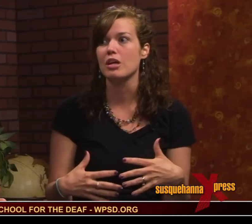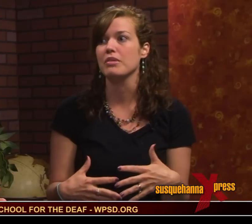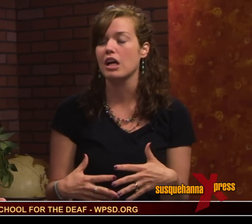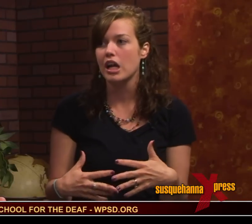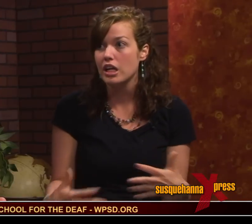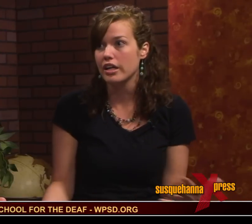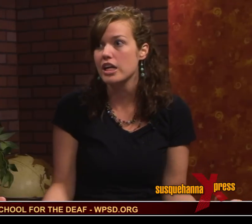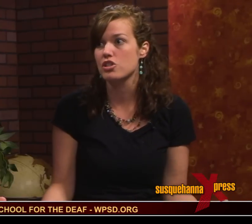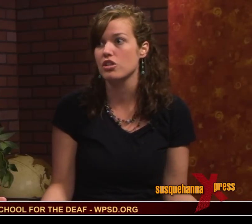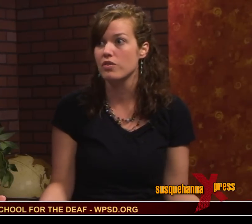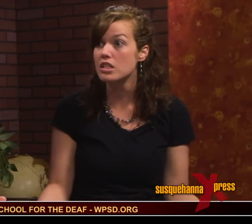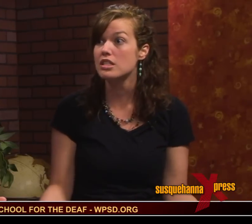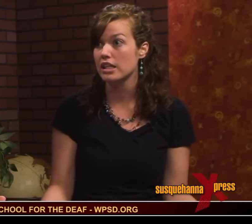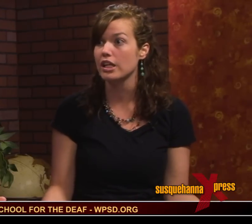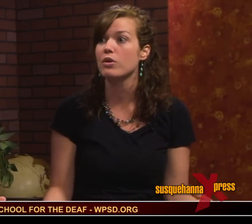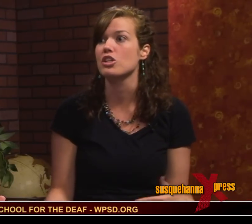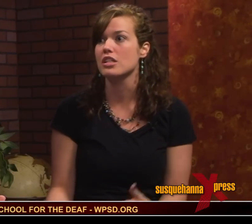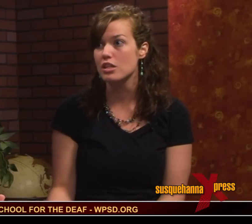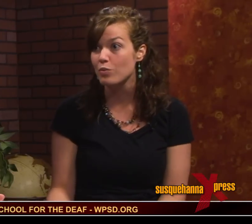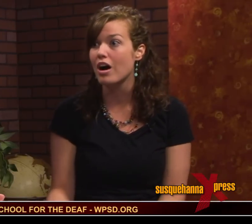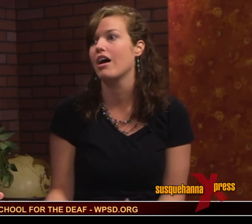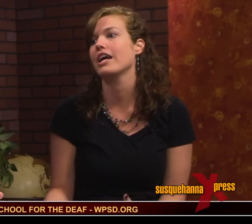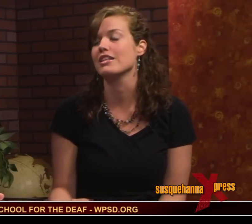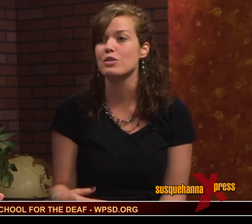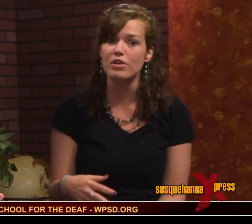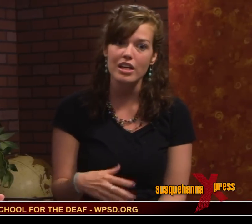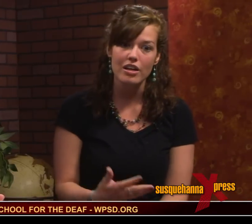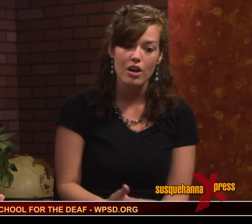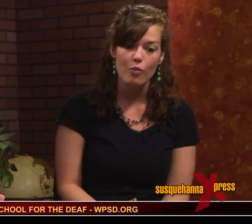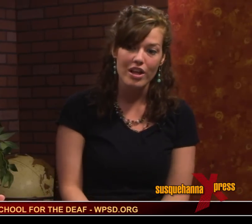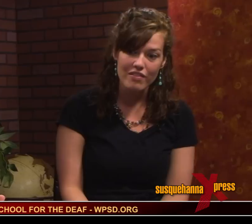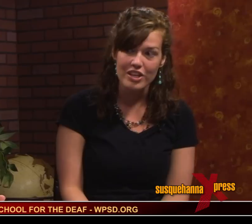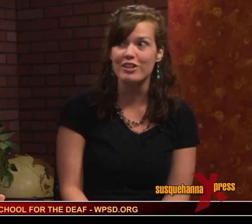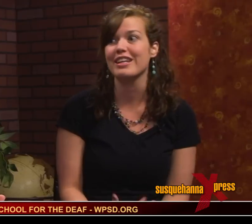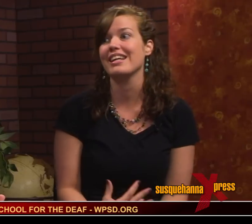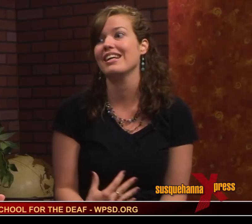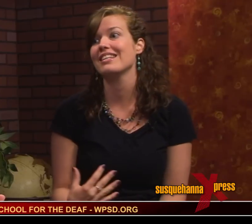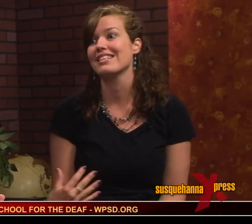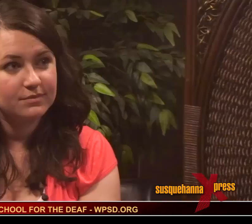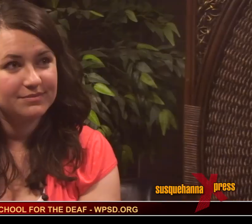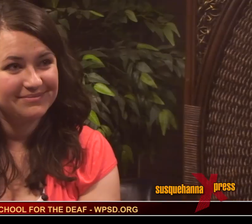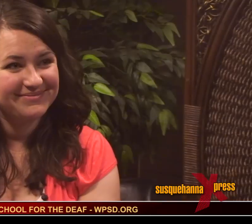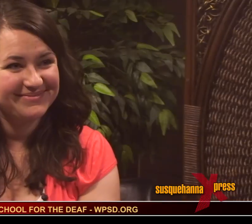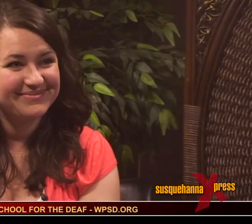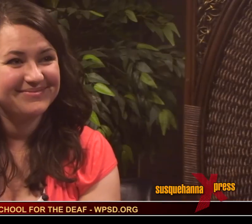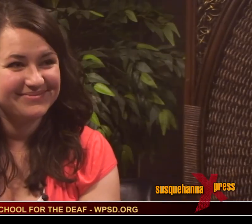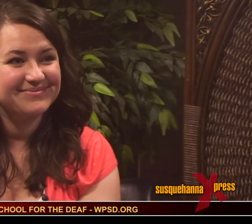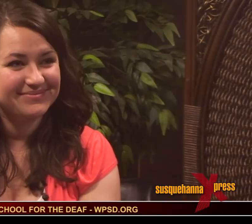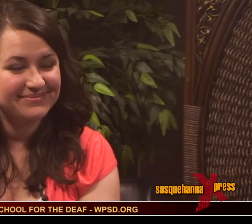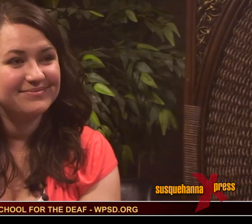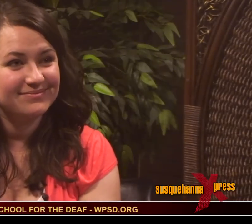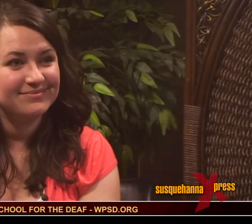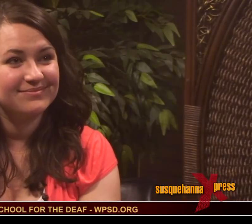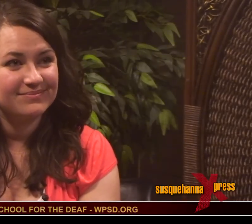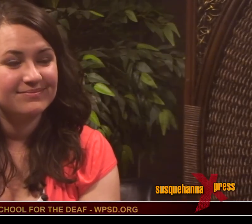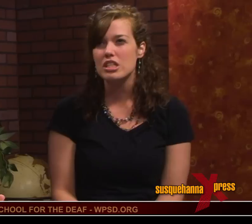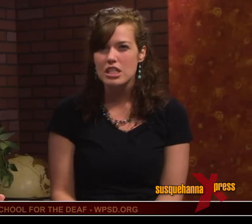them at a young age, you know, this is sign language, and this is why, and this is where why they have hearing aids, and this is why they have cochlear implants, and just